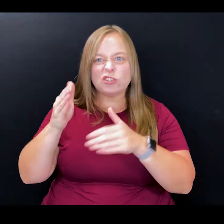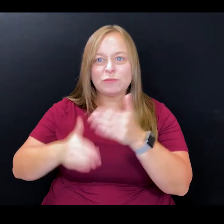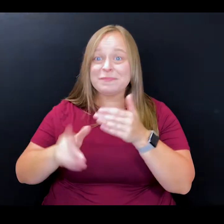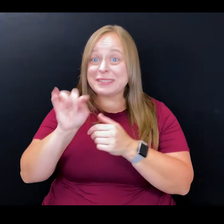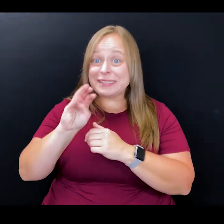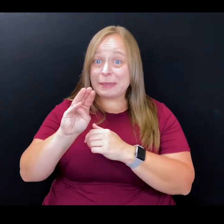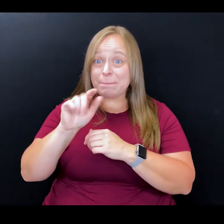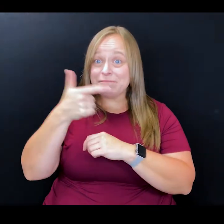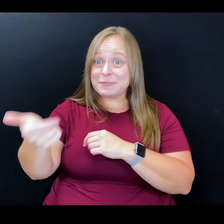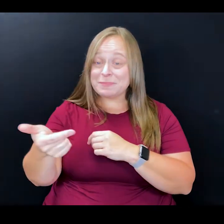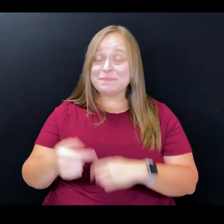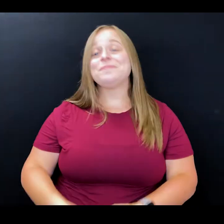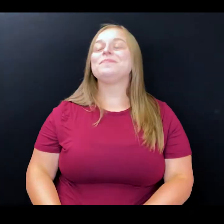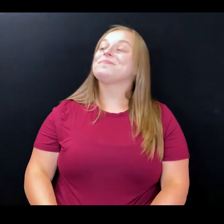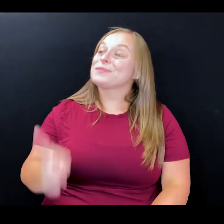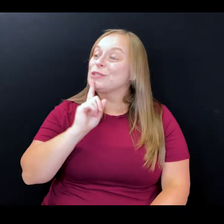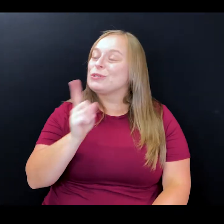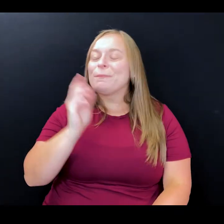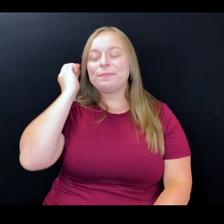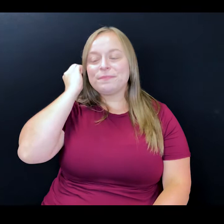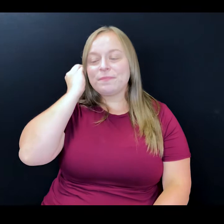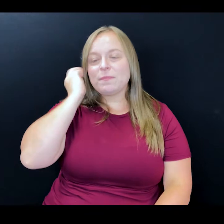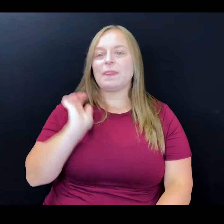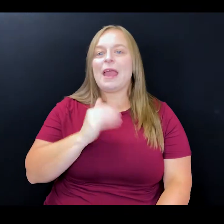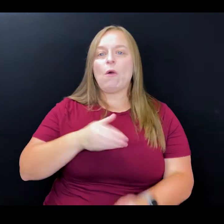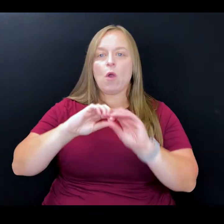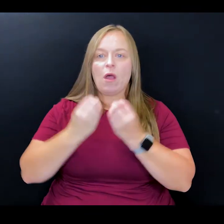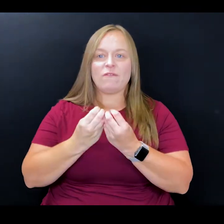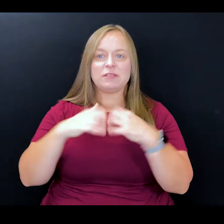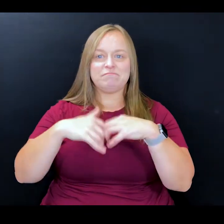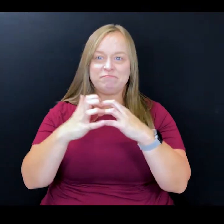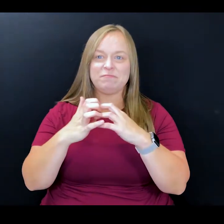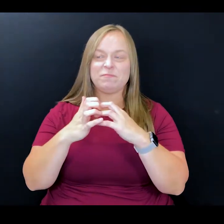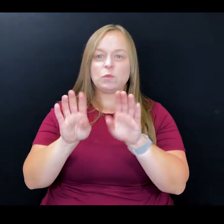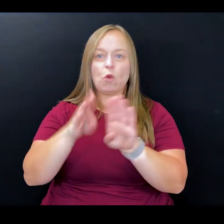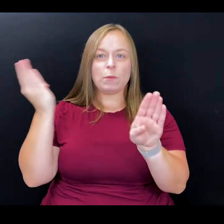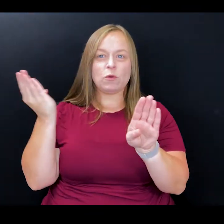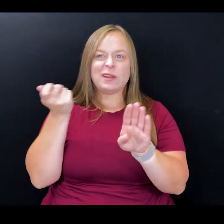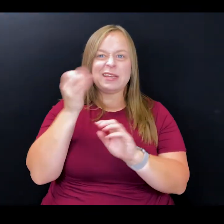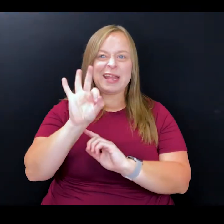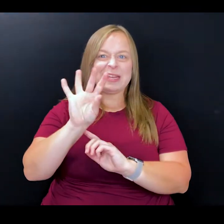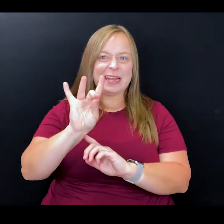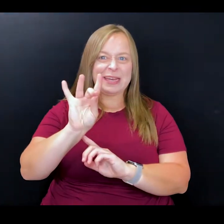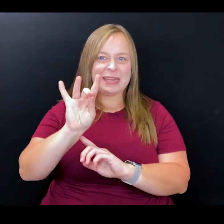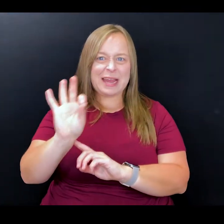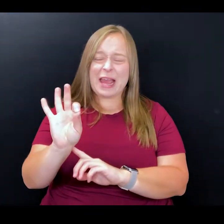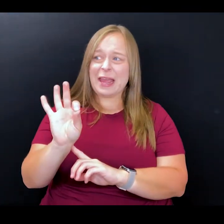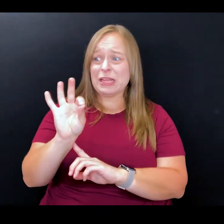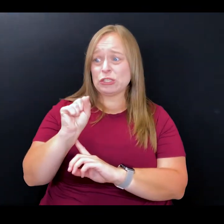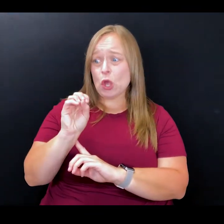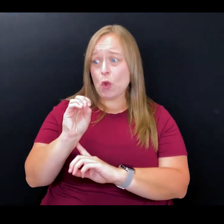done. Tim, do you want to start with this one? Sure. Our office came into existence. We opened our doors in